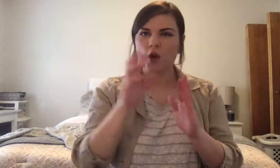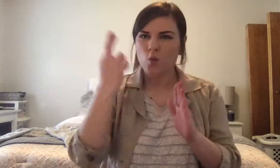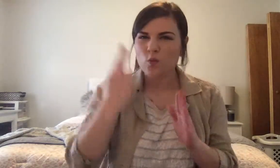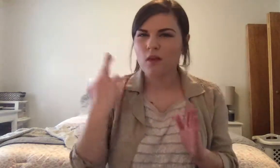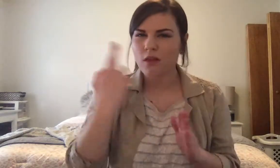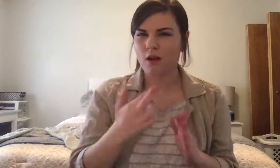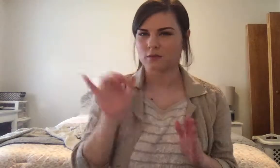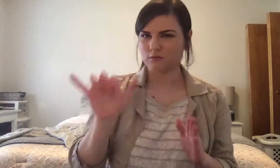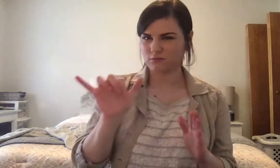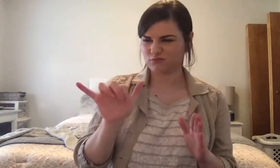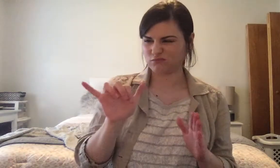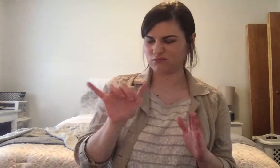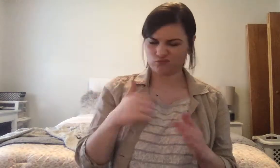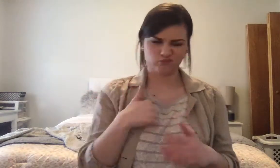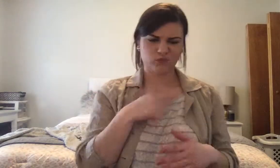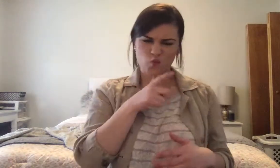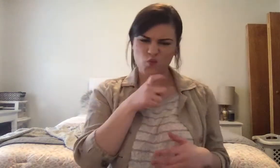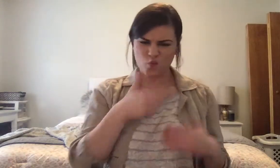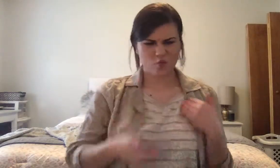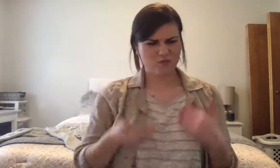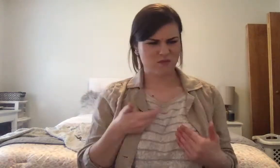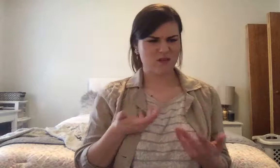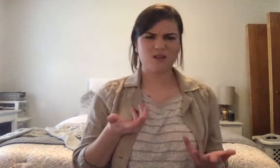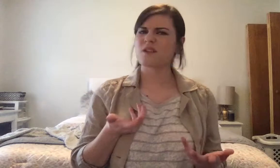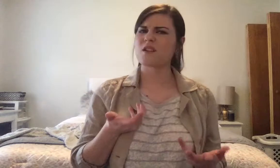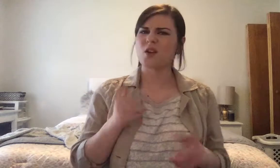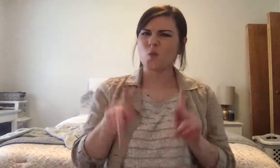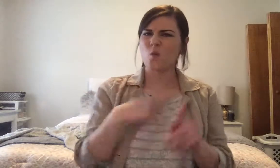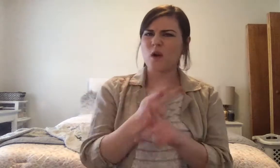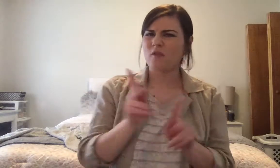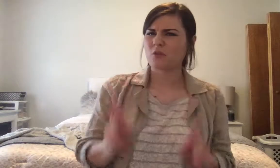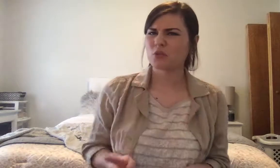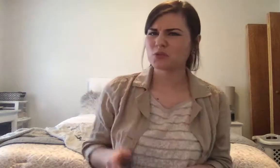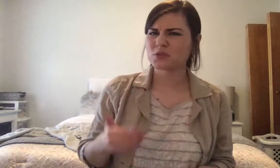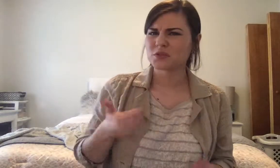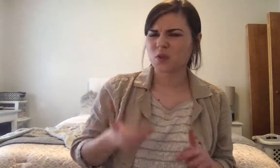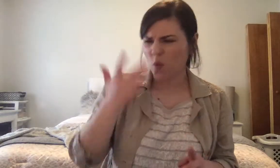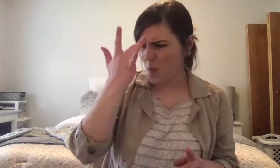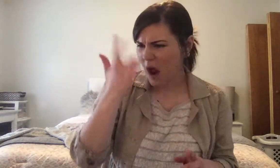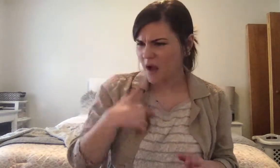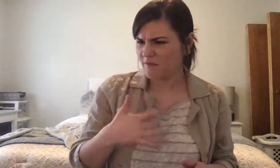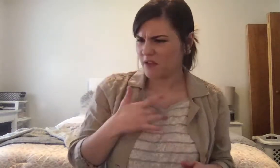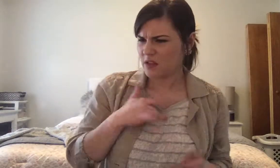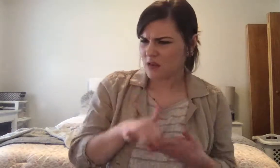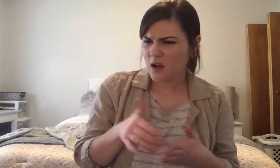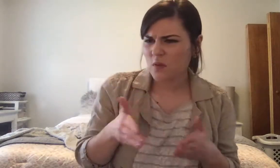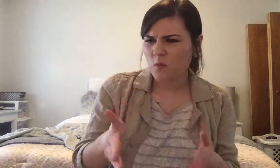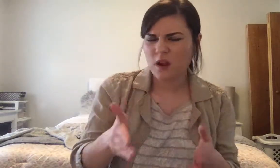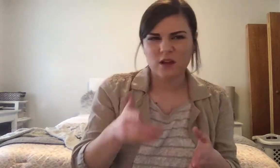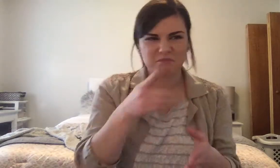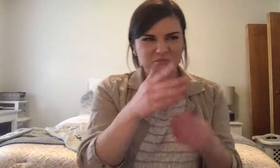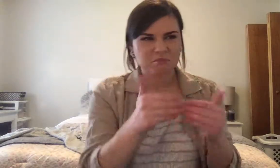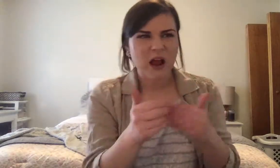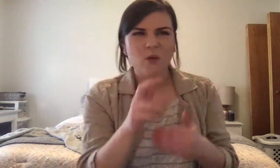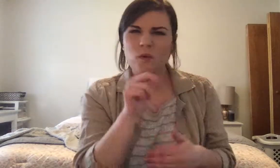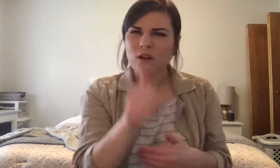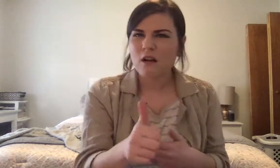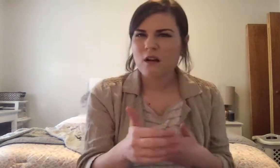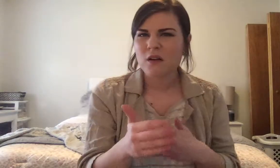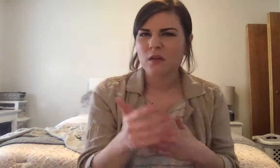really get this sense of, wow, what kind of person am I? Why do I feel that way? Why does that matter to me? Because art is